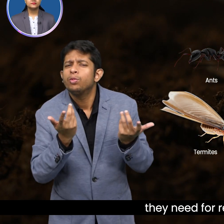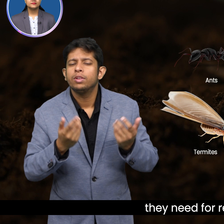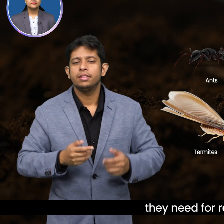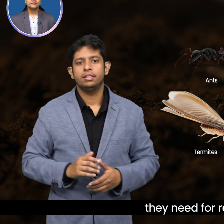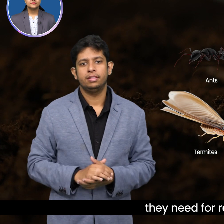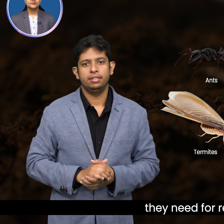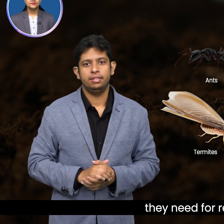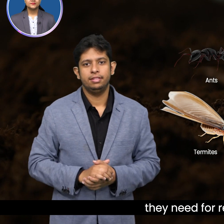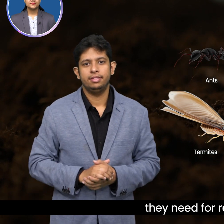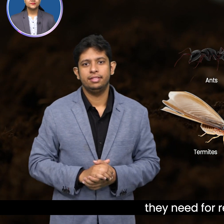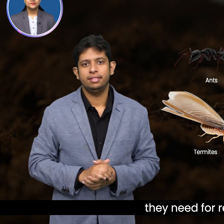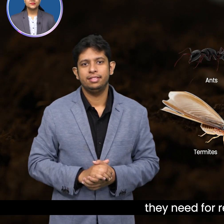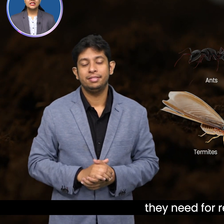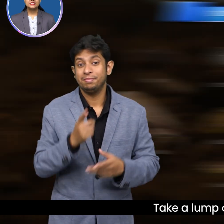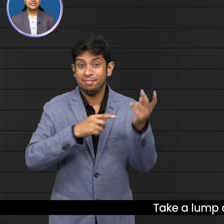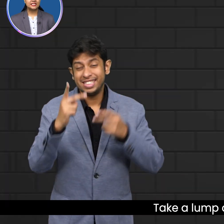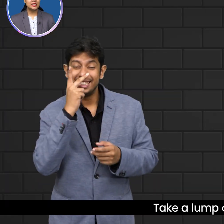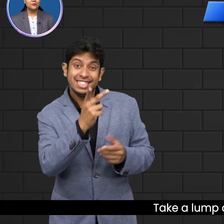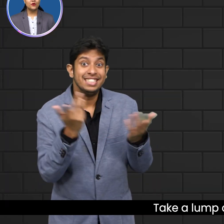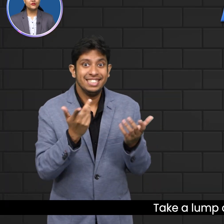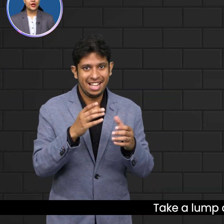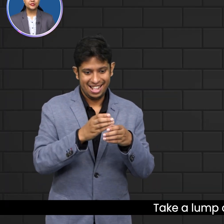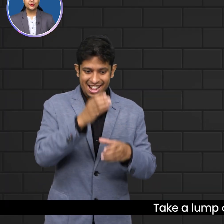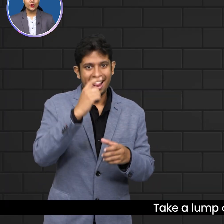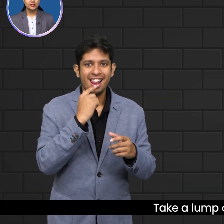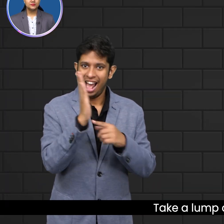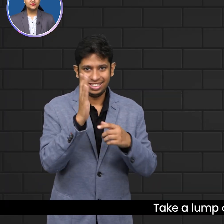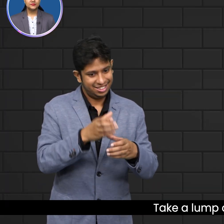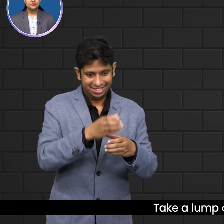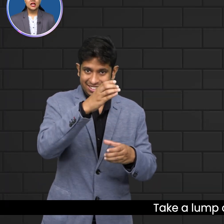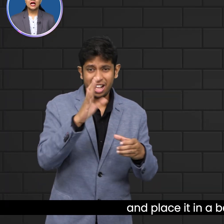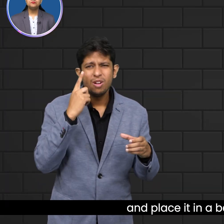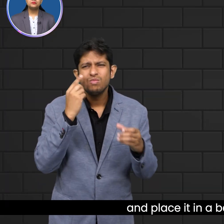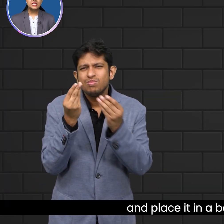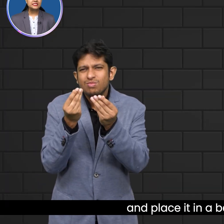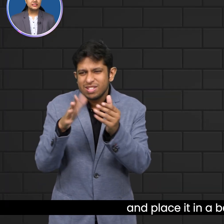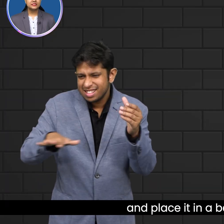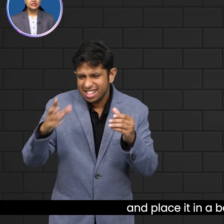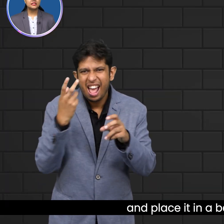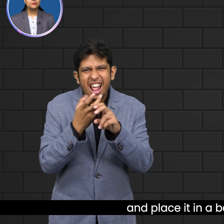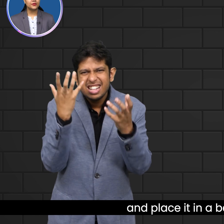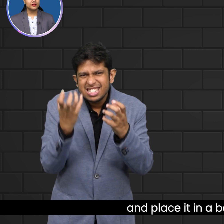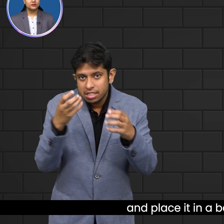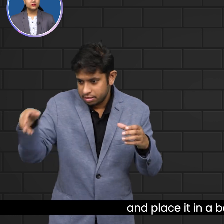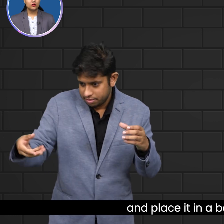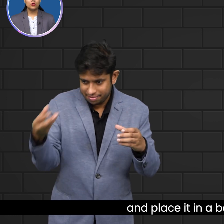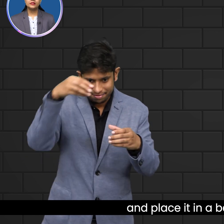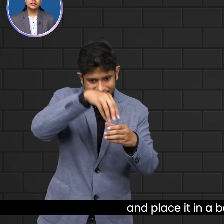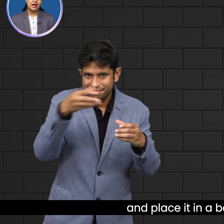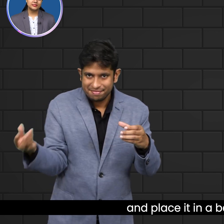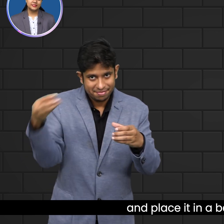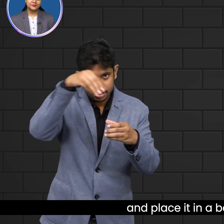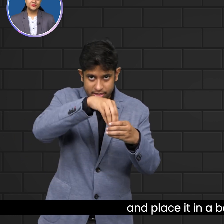Take a lump of dry soil and place it in a beaker